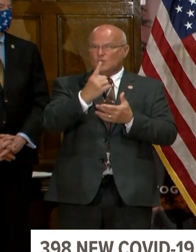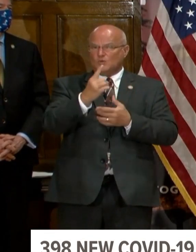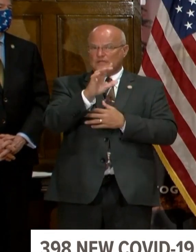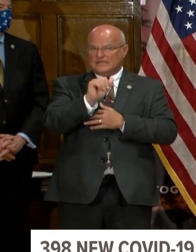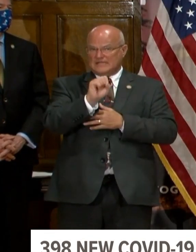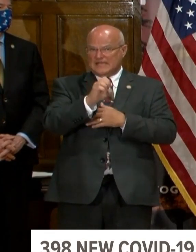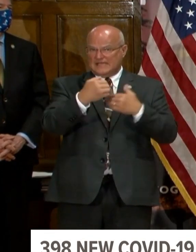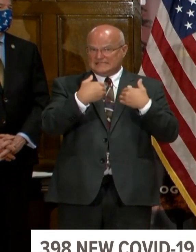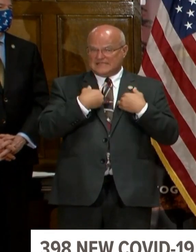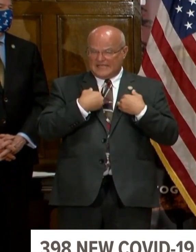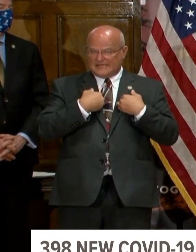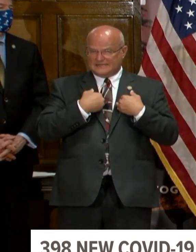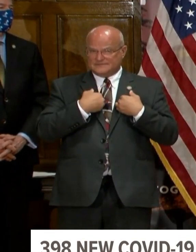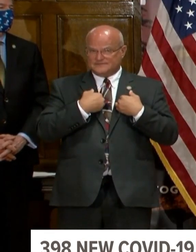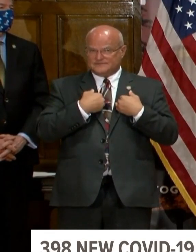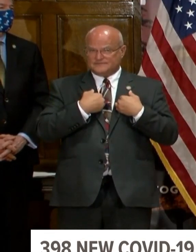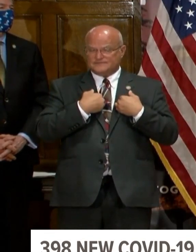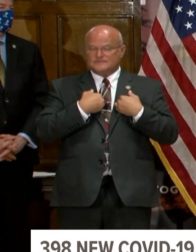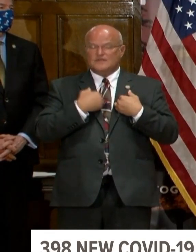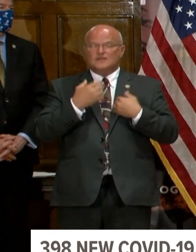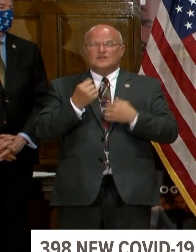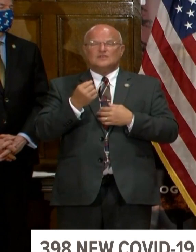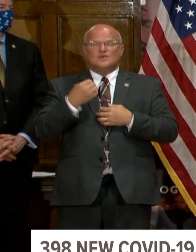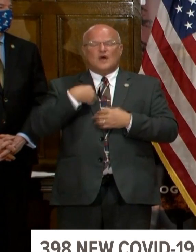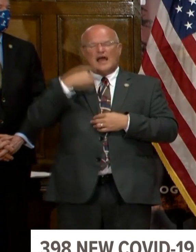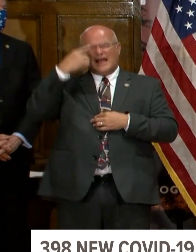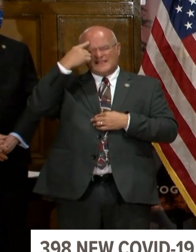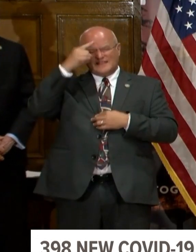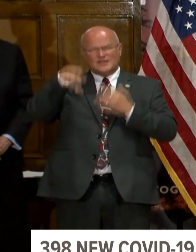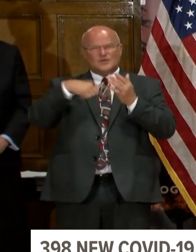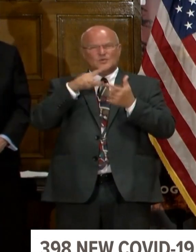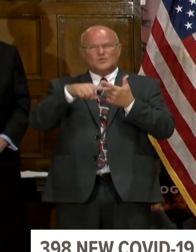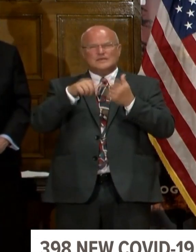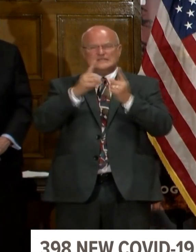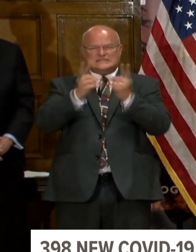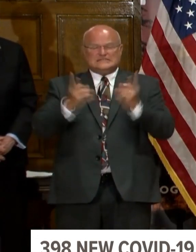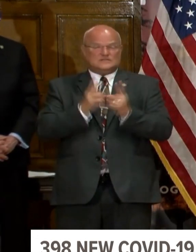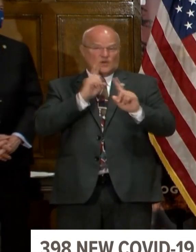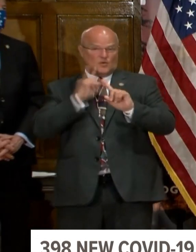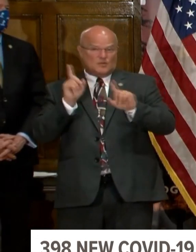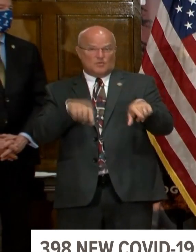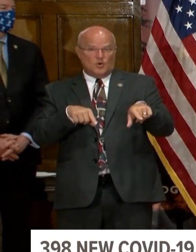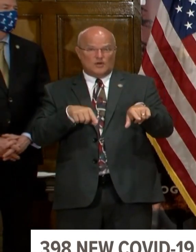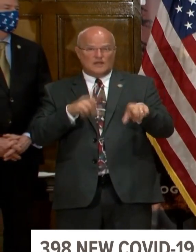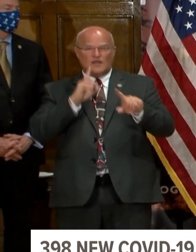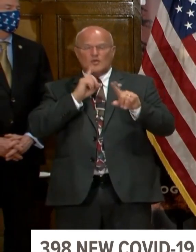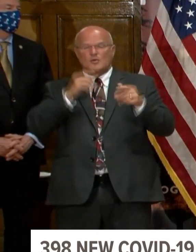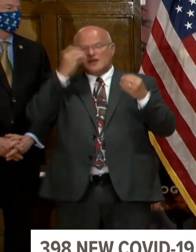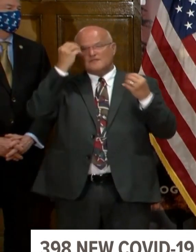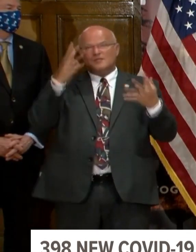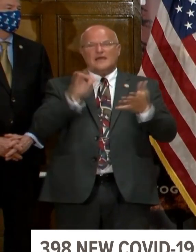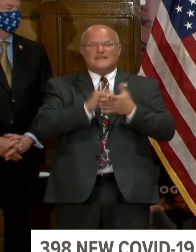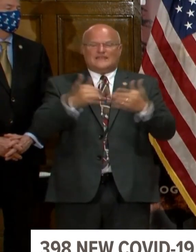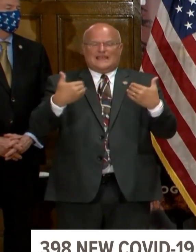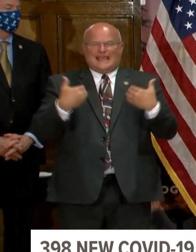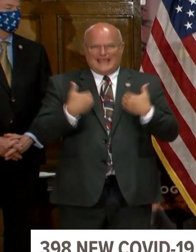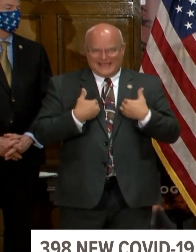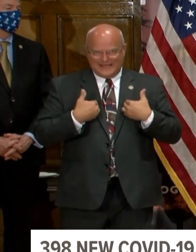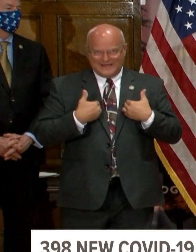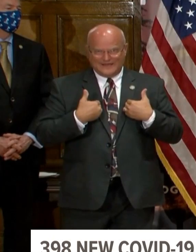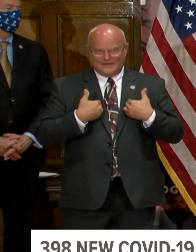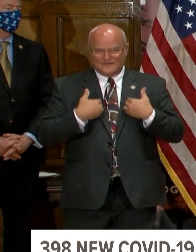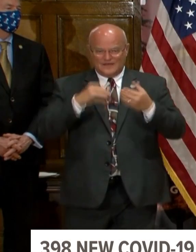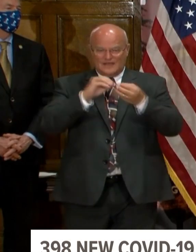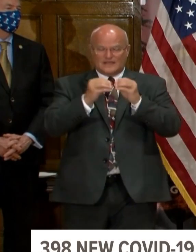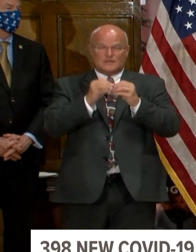case comes into contact with. So I think when districts are reporting, they're reporting the information that they have.